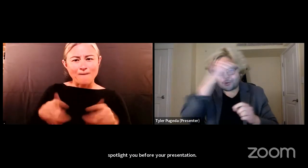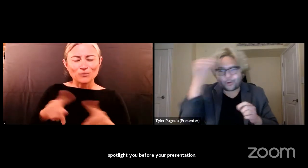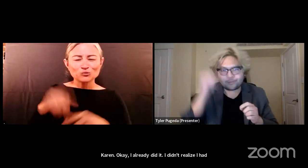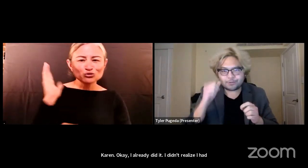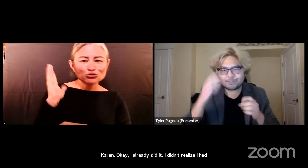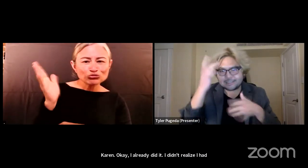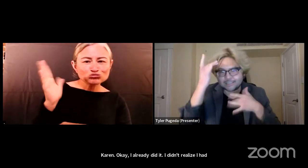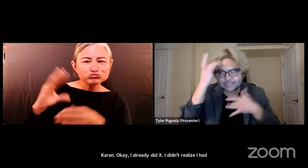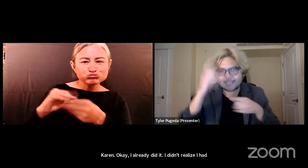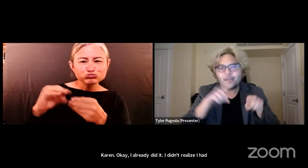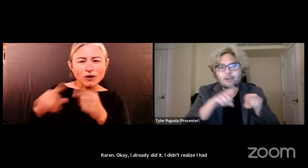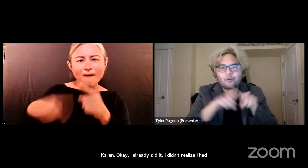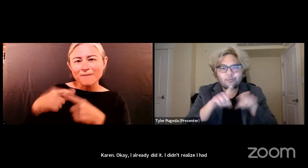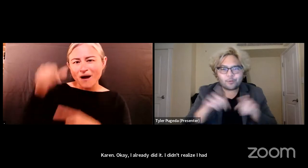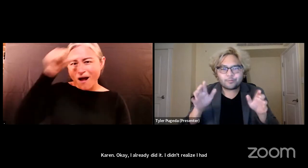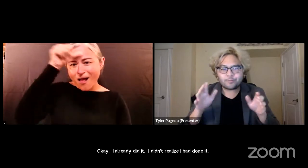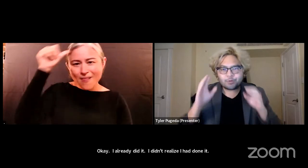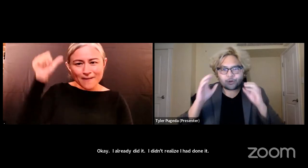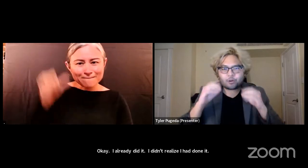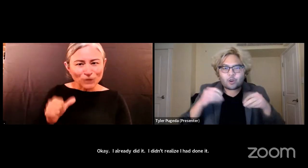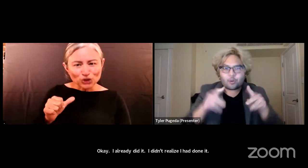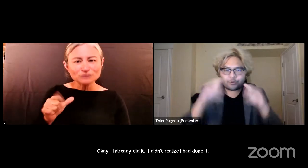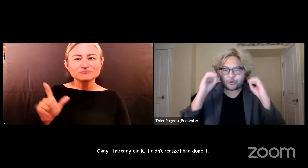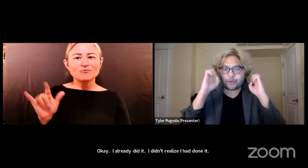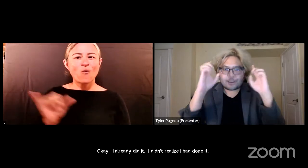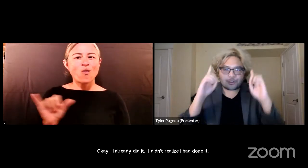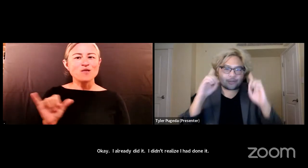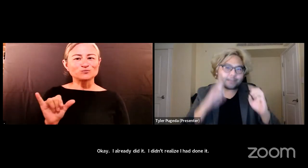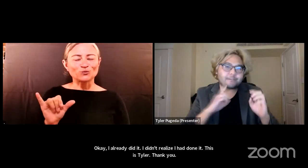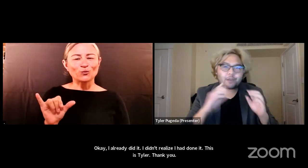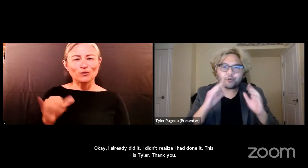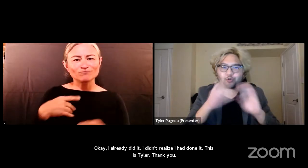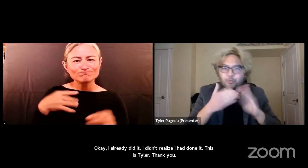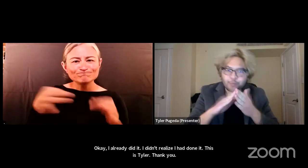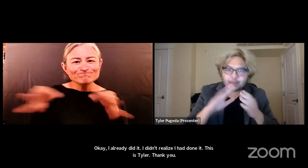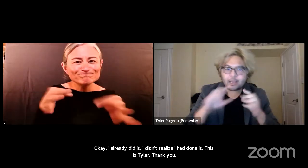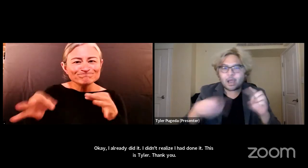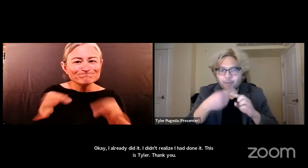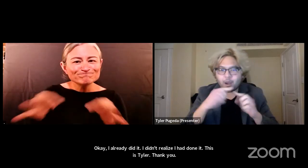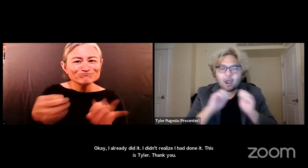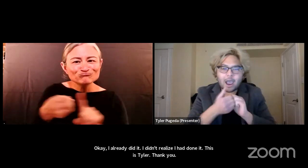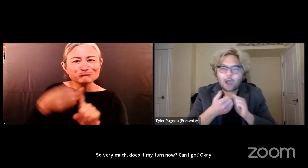for giving me the opportunity to present about the Alzheimer's